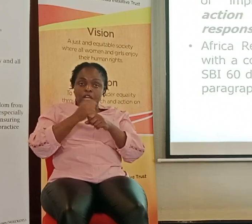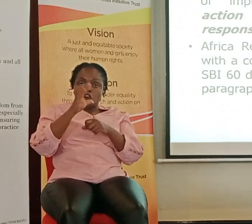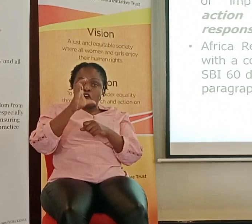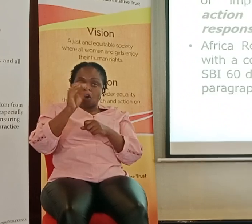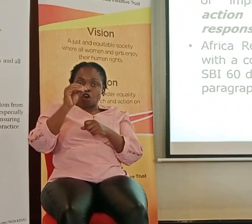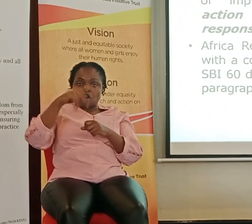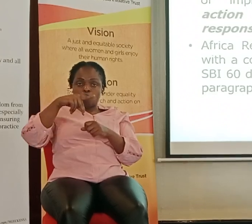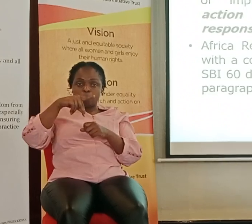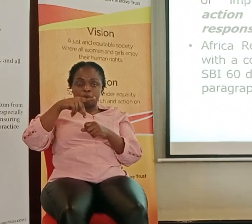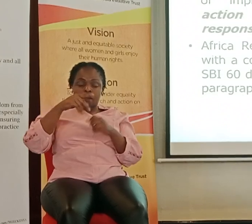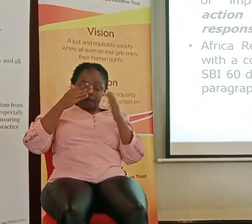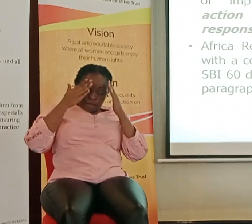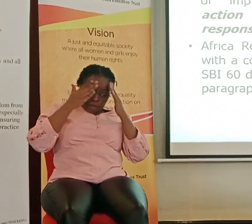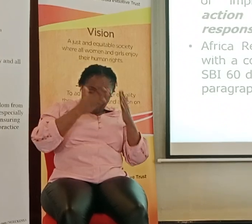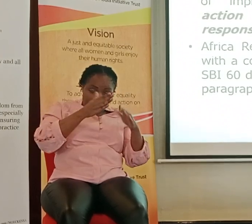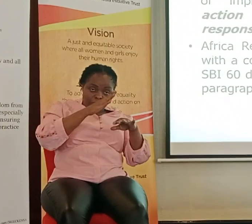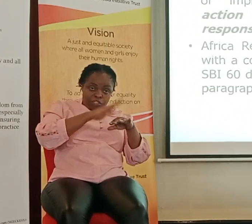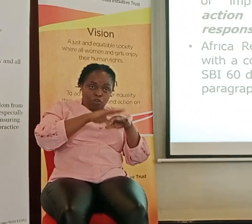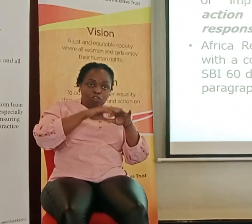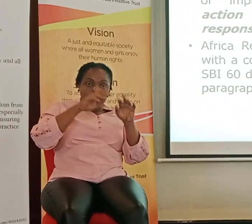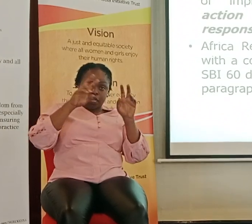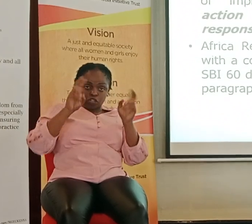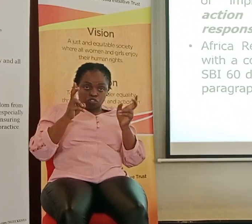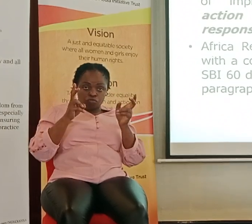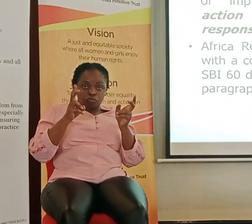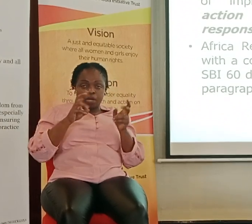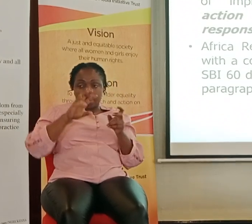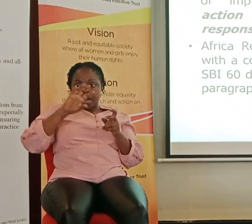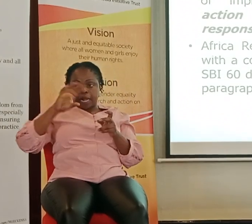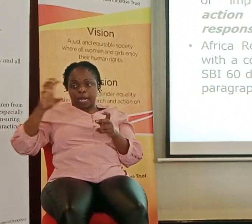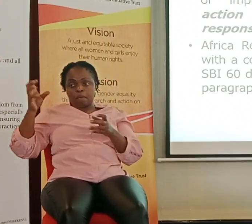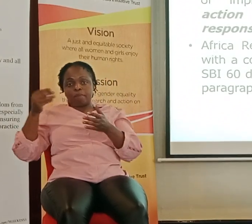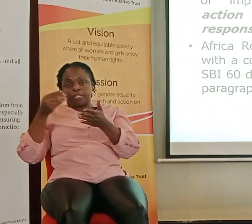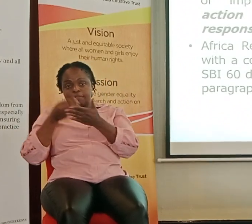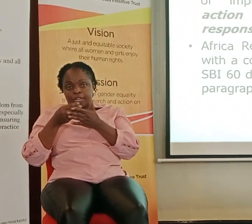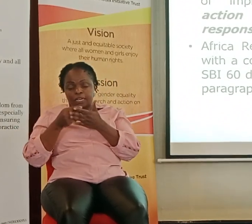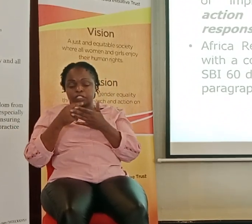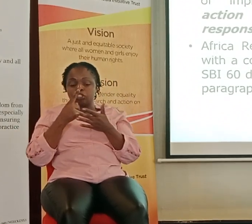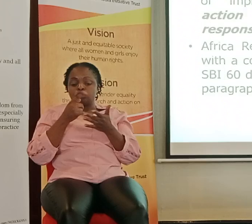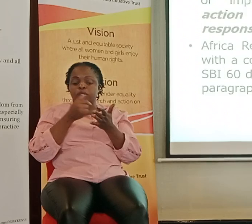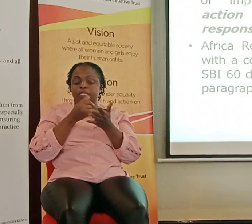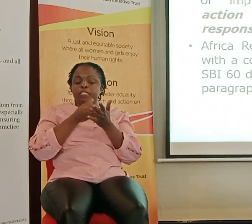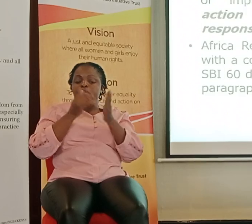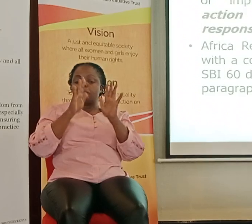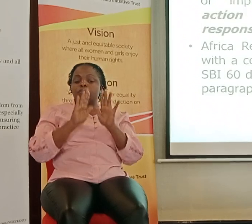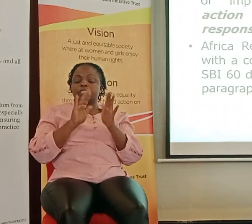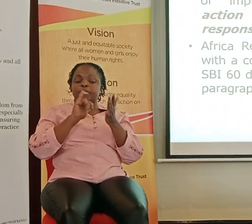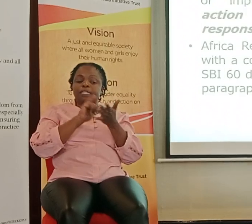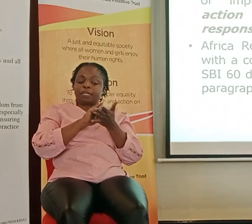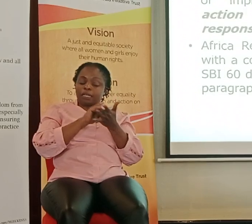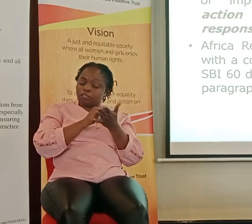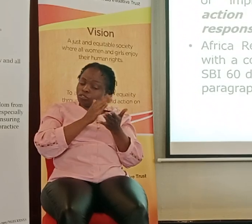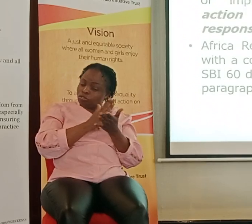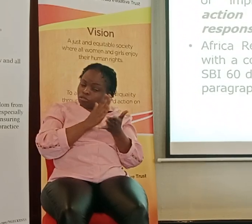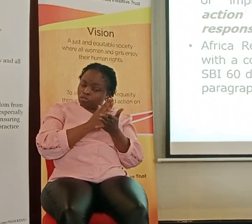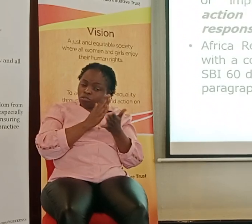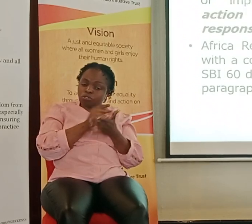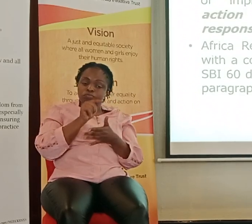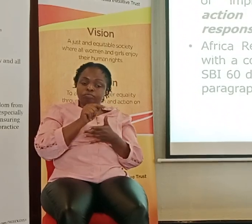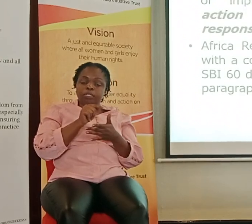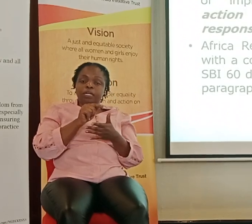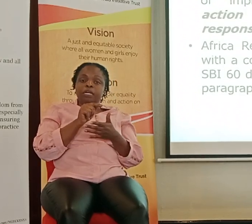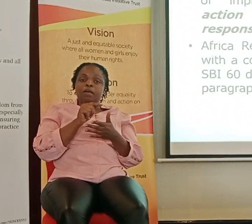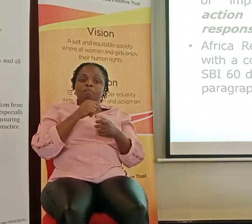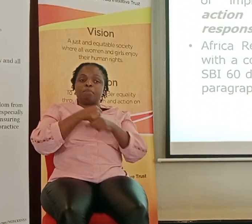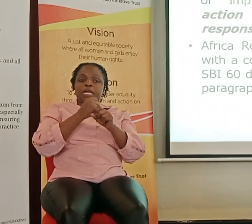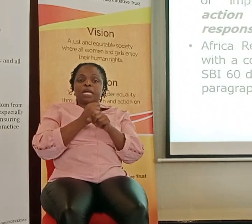issues climate finance. So it was important that this readies the discussions,